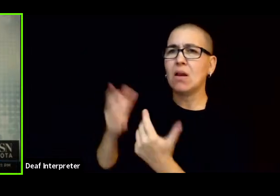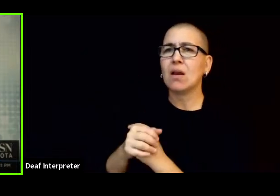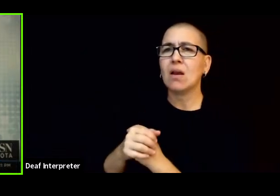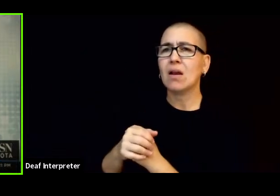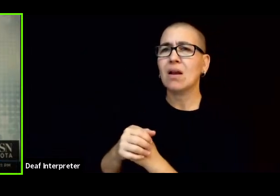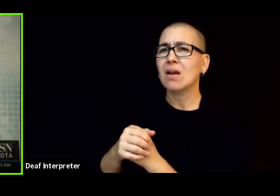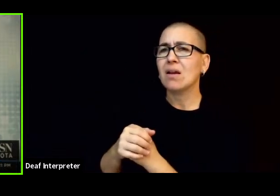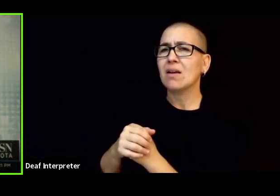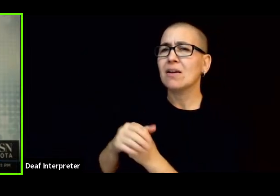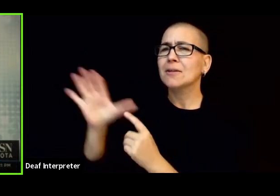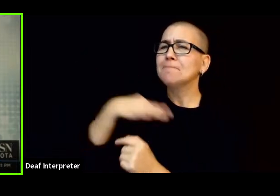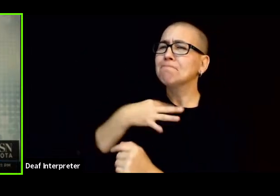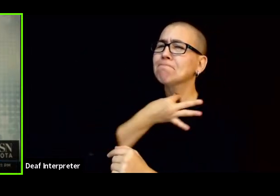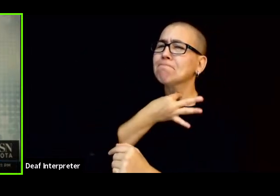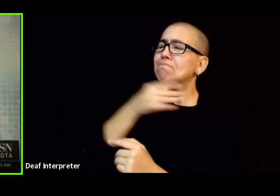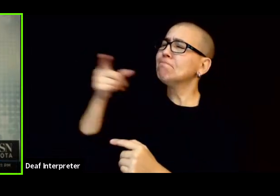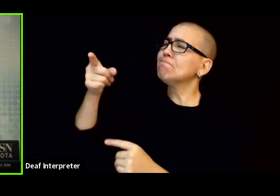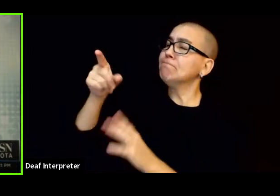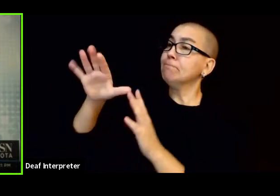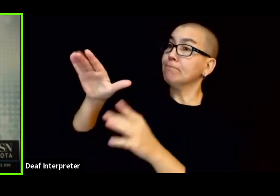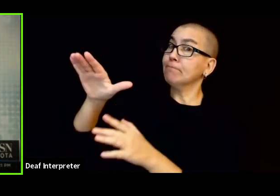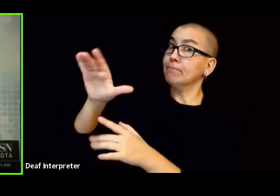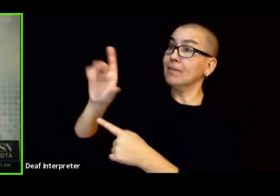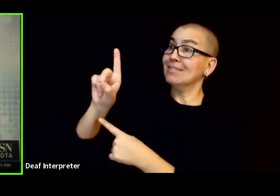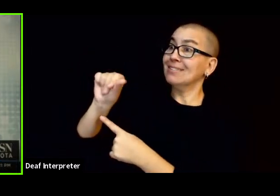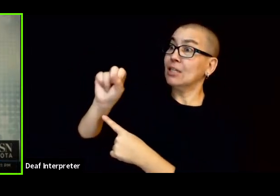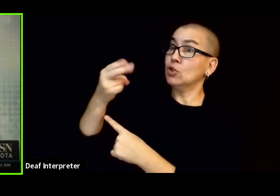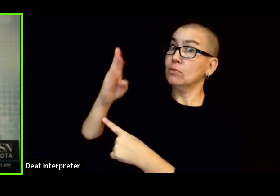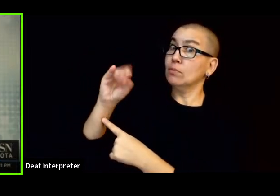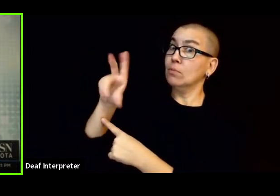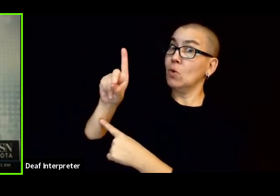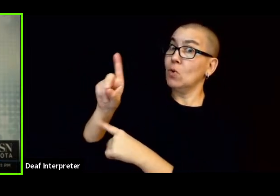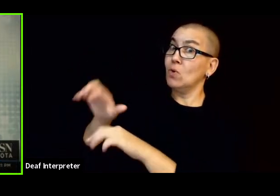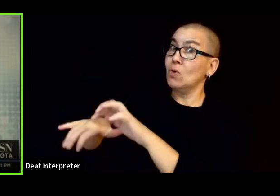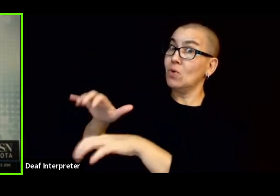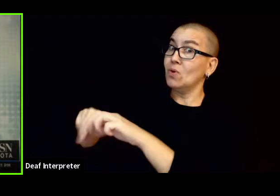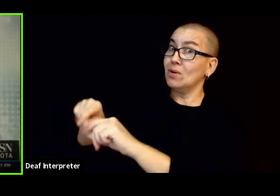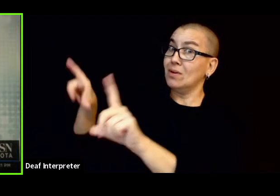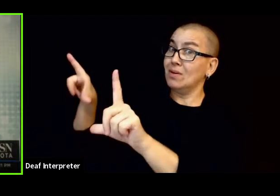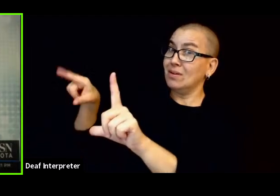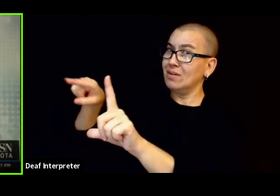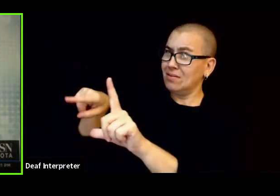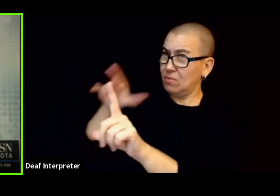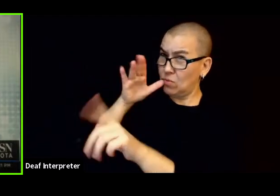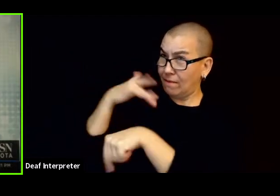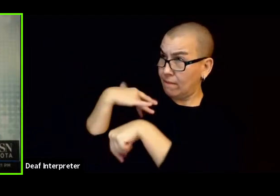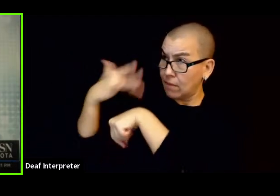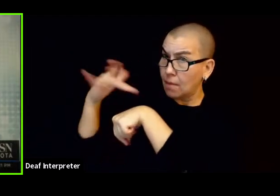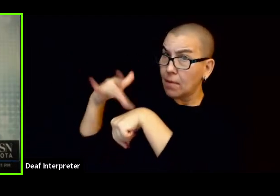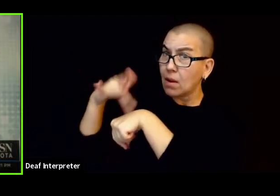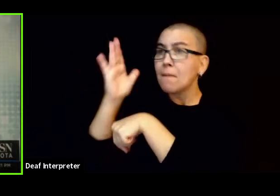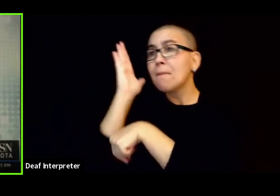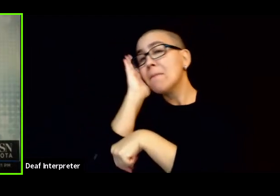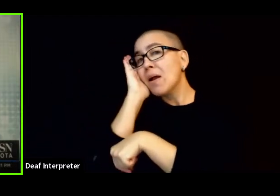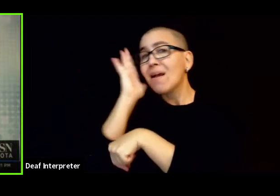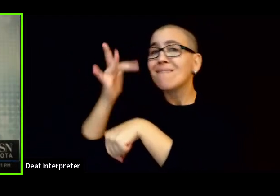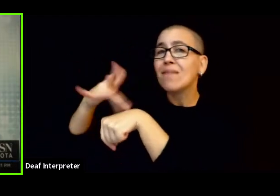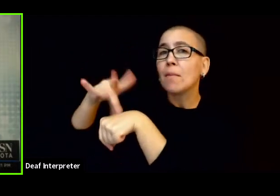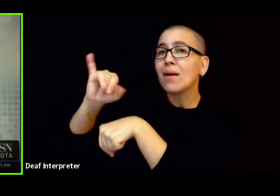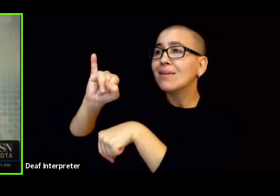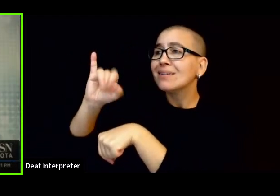beds, and the total number of immediately available ICU beds dropped by about 200, which means our capacity isn't